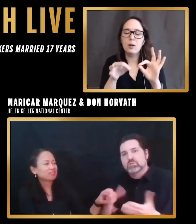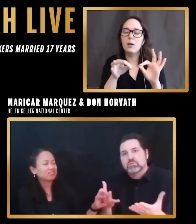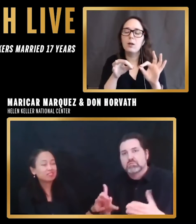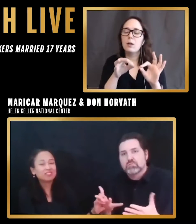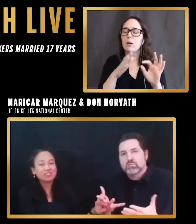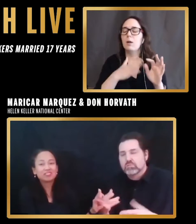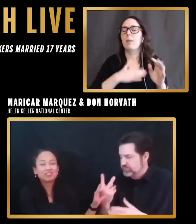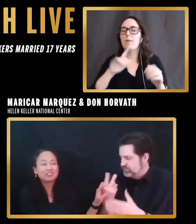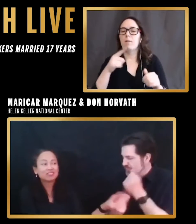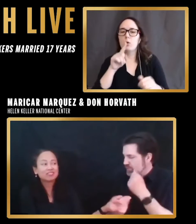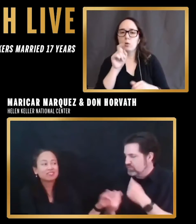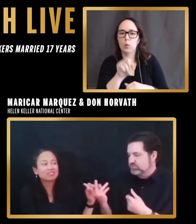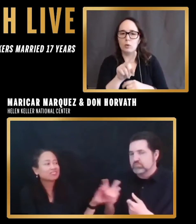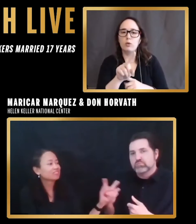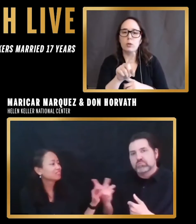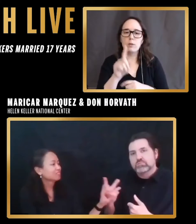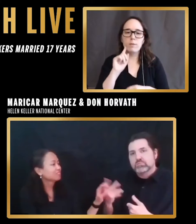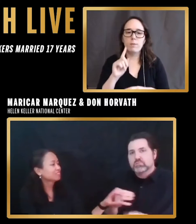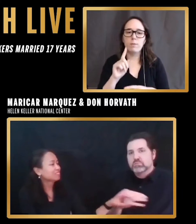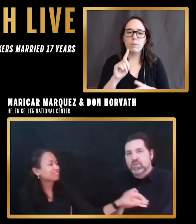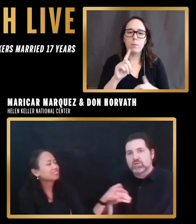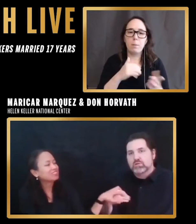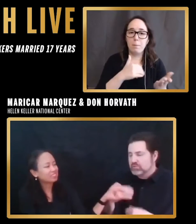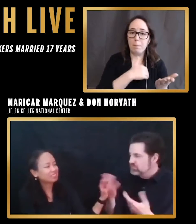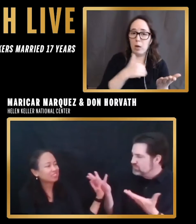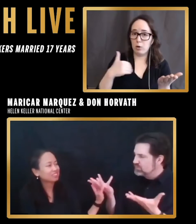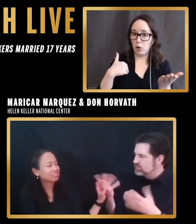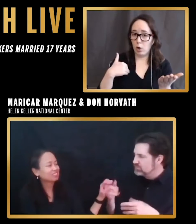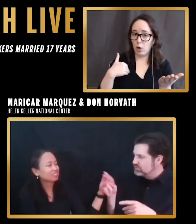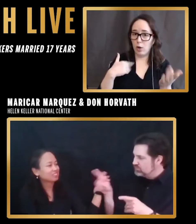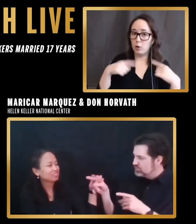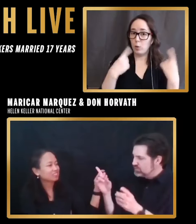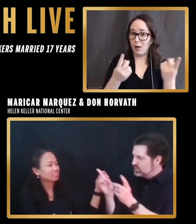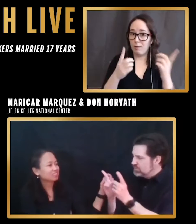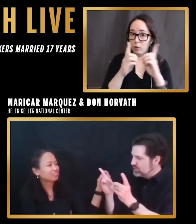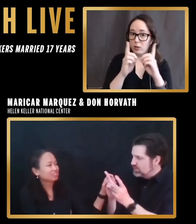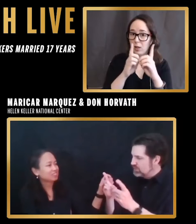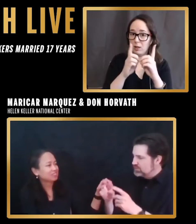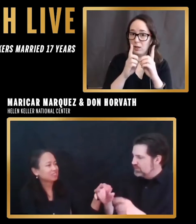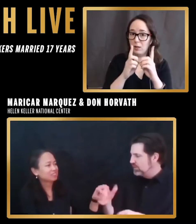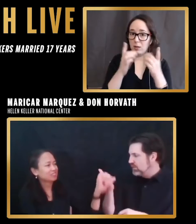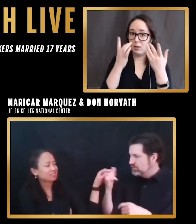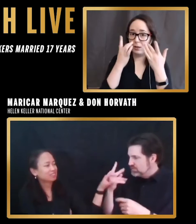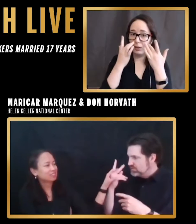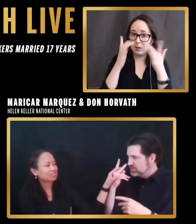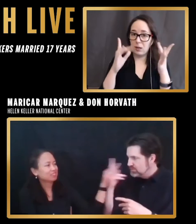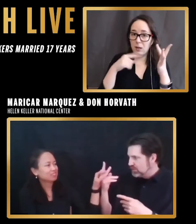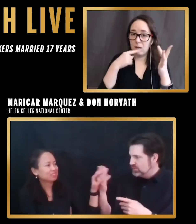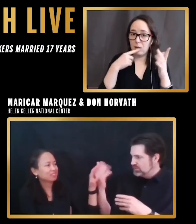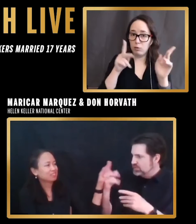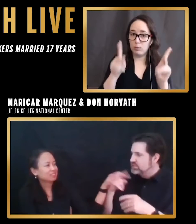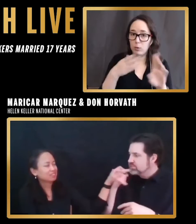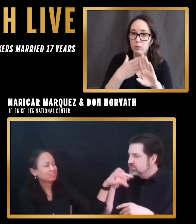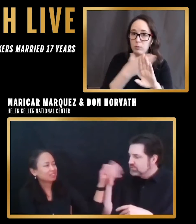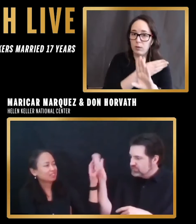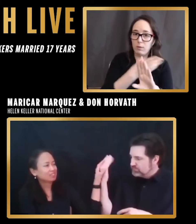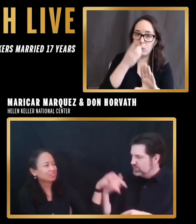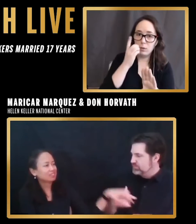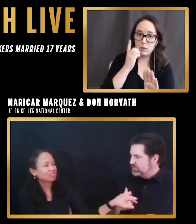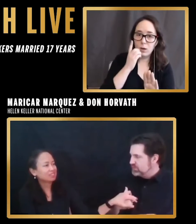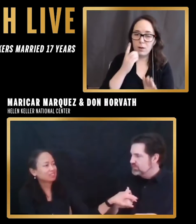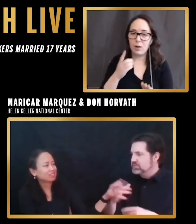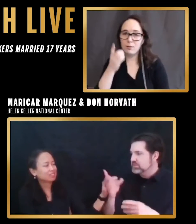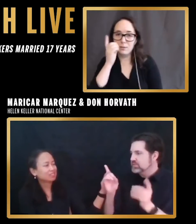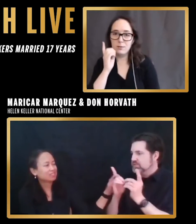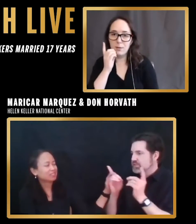for both of you. For Maricar, had you ever dated anyone that was sighted and hearing before Don? And Don, have you